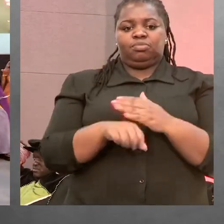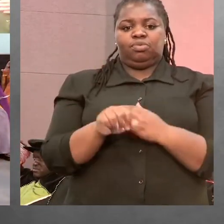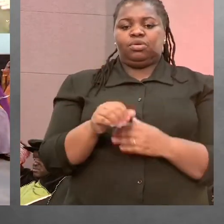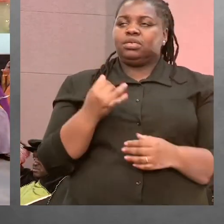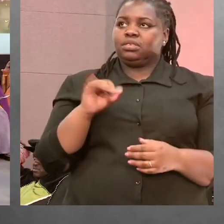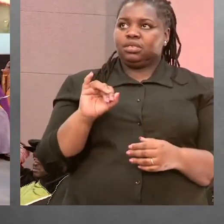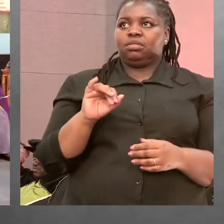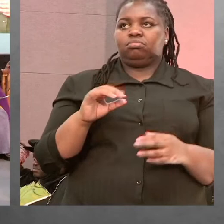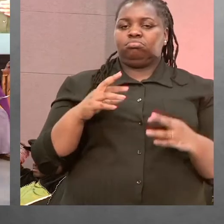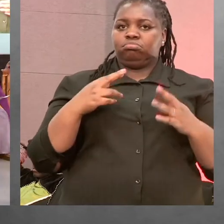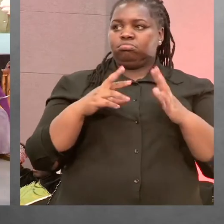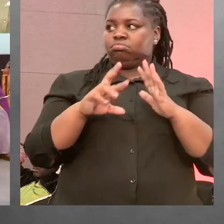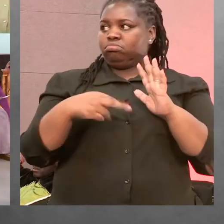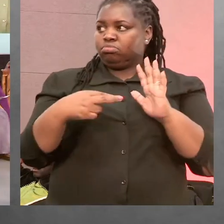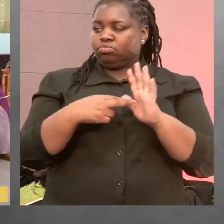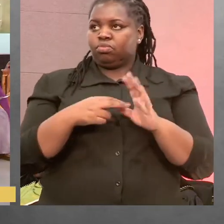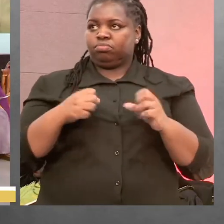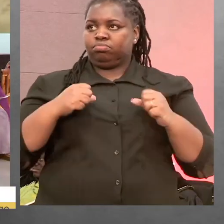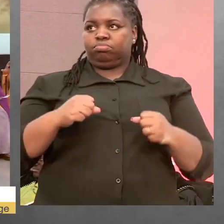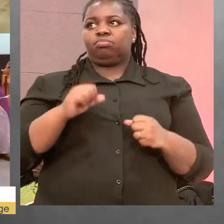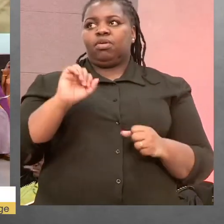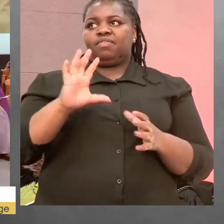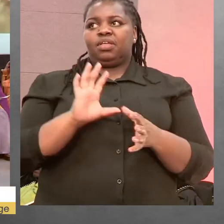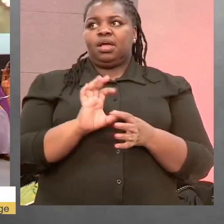the rock nentsika yekhaya.